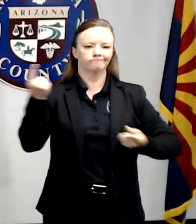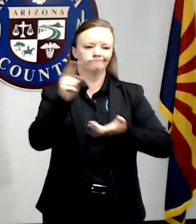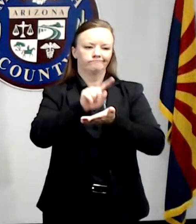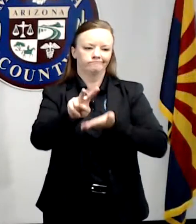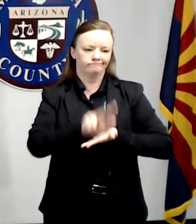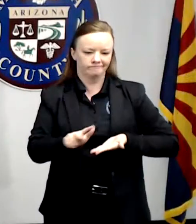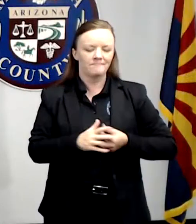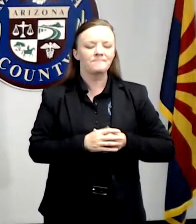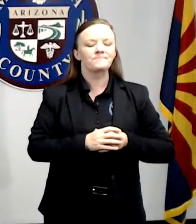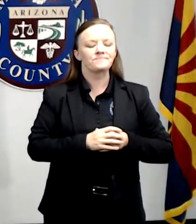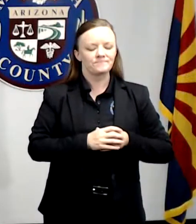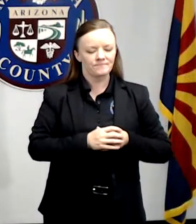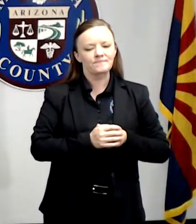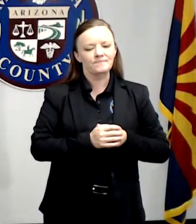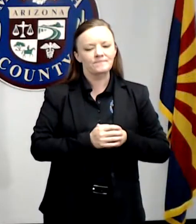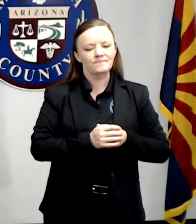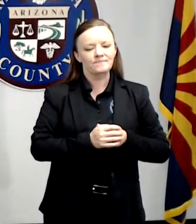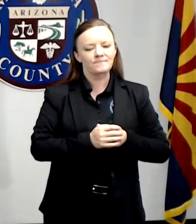to be calling upon you,